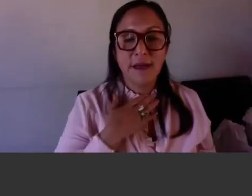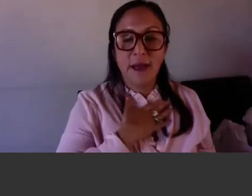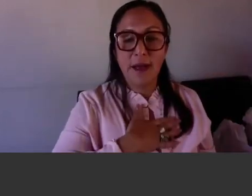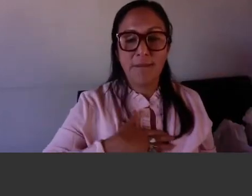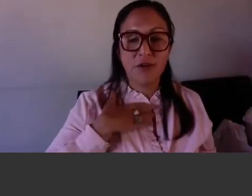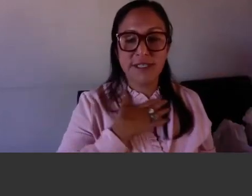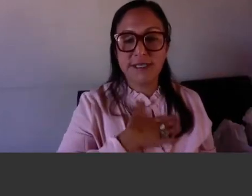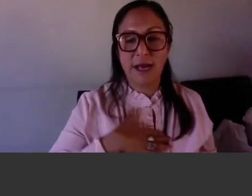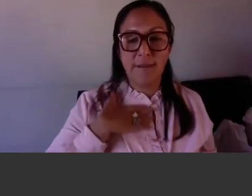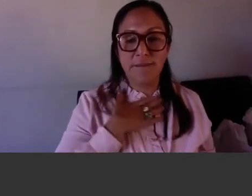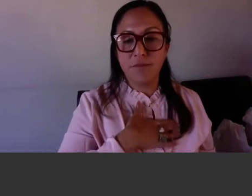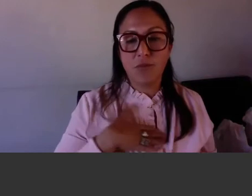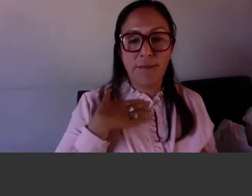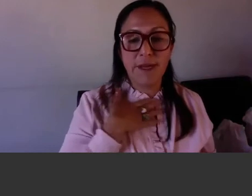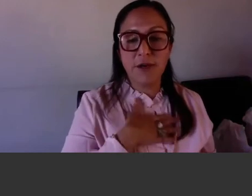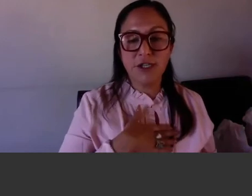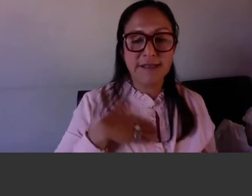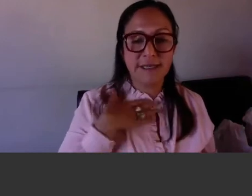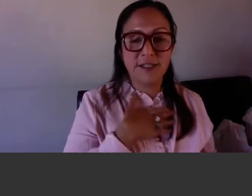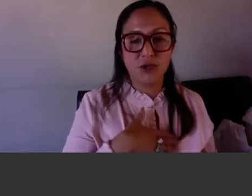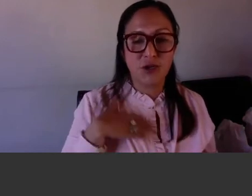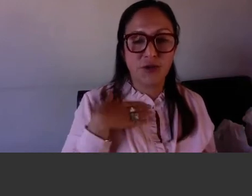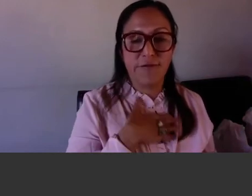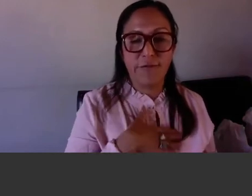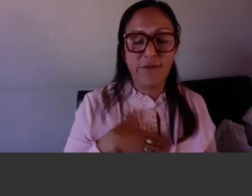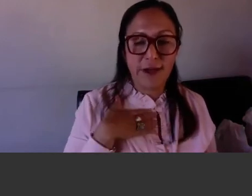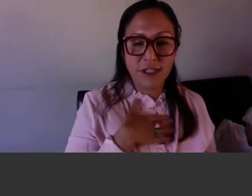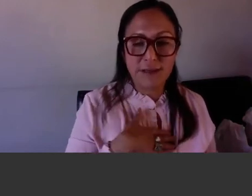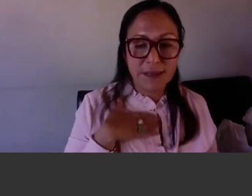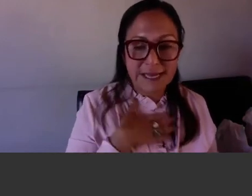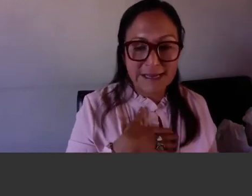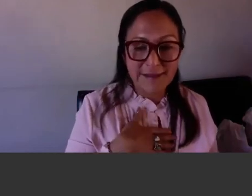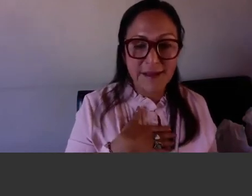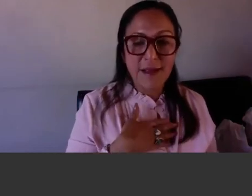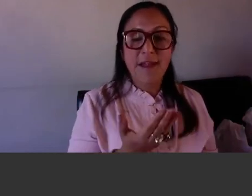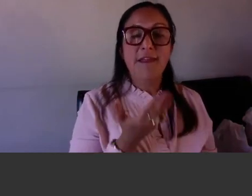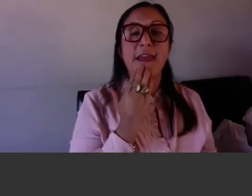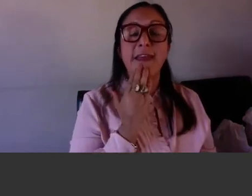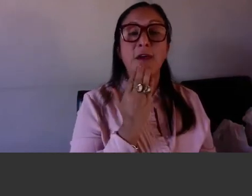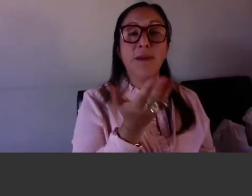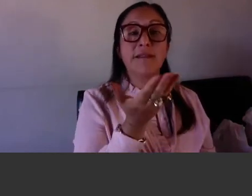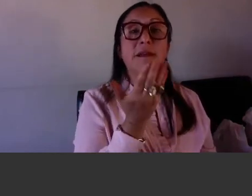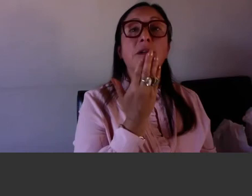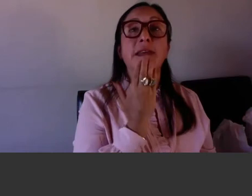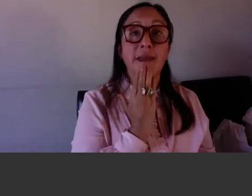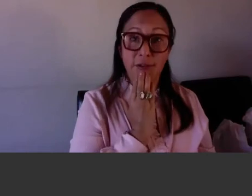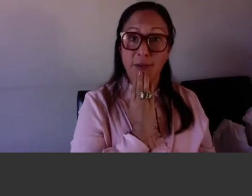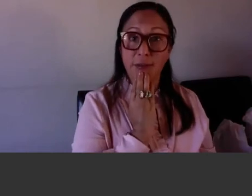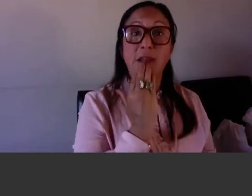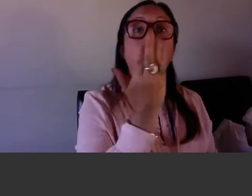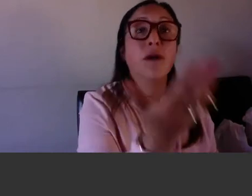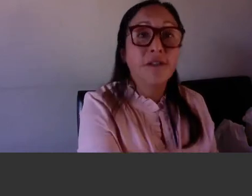please. So just rubbing your chest in a circular fashion, please. Thank you, because someone gave